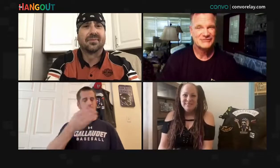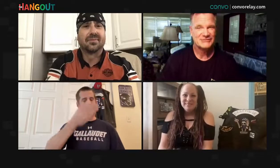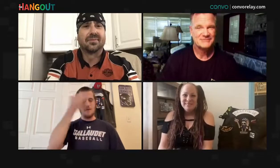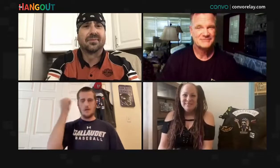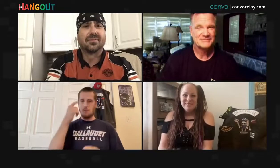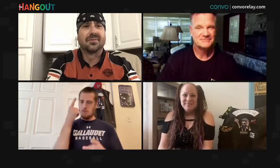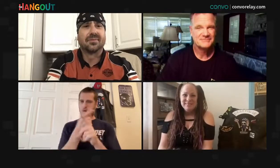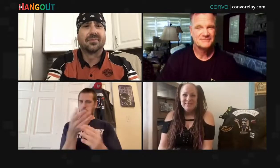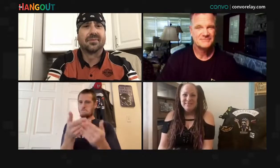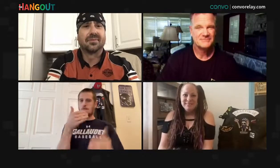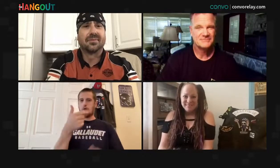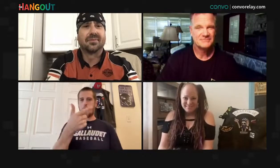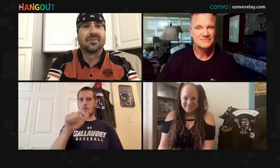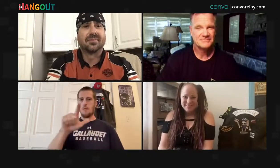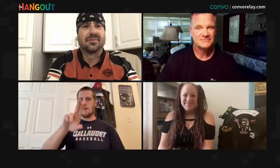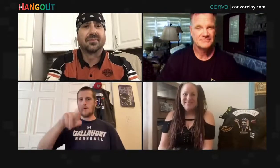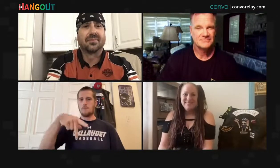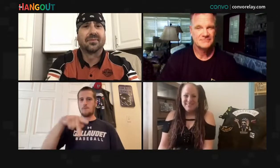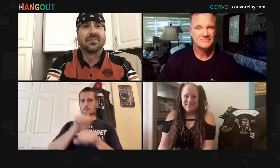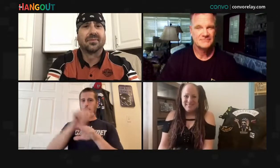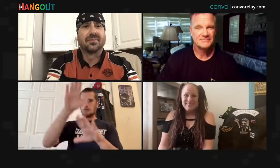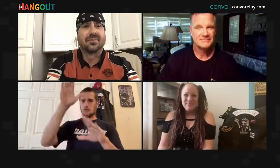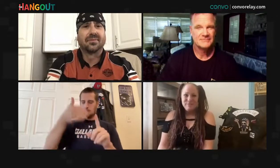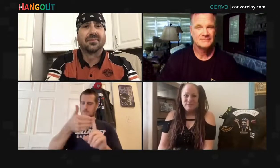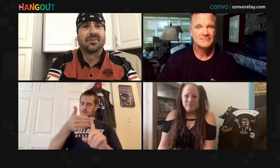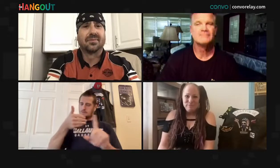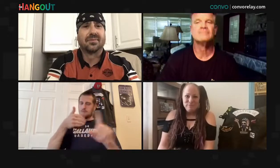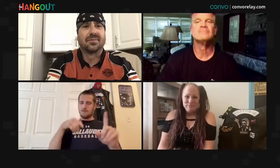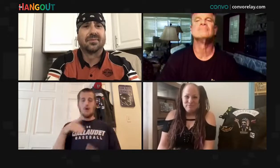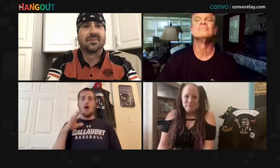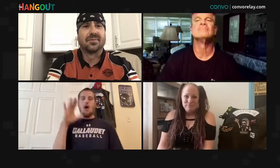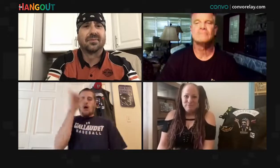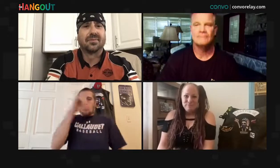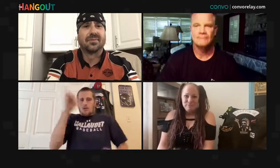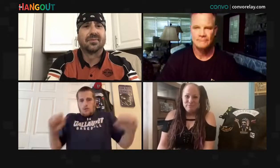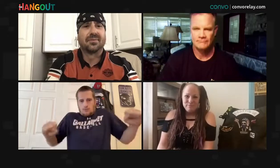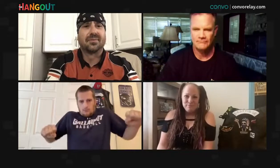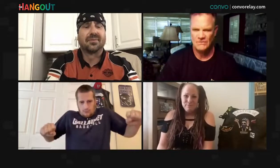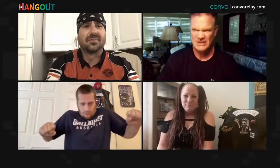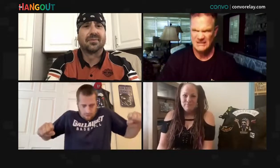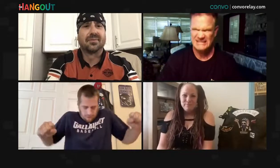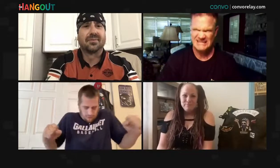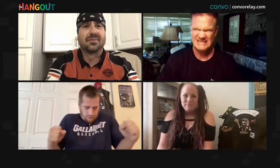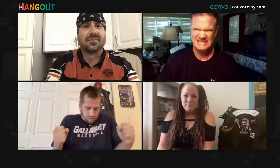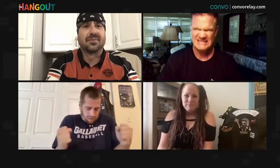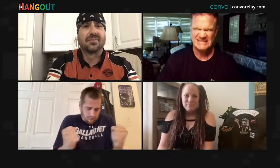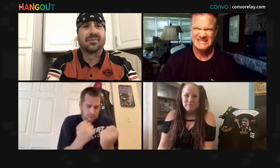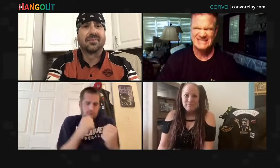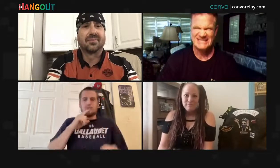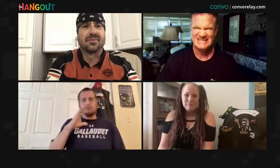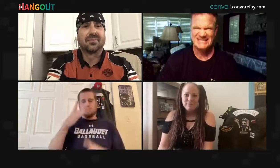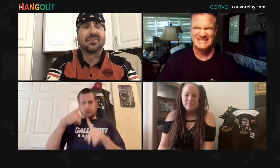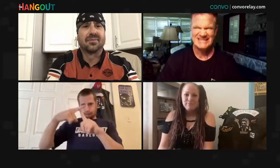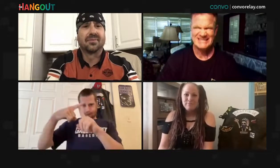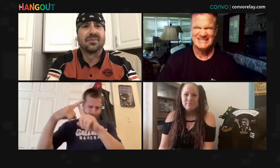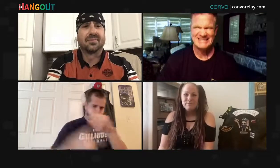then we went to New Mexico. I will never forget. It's the Gallup, right before the Gallup Mountains, and it